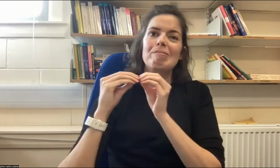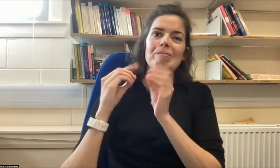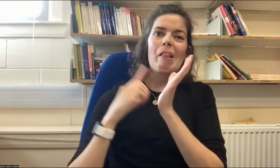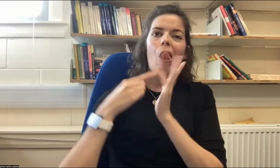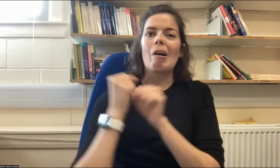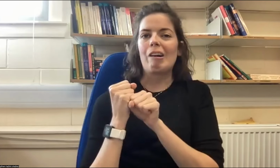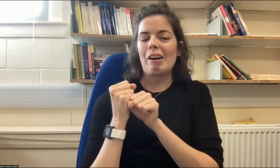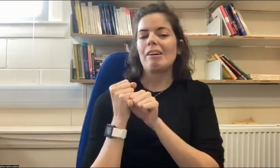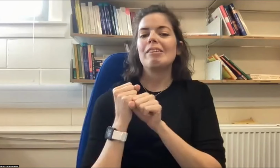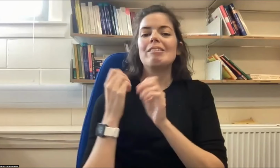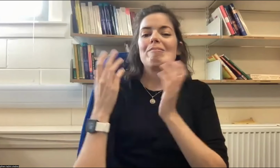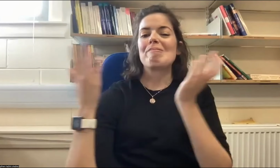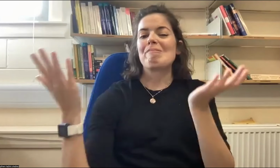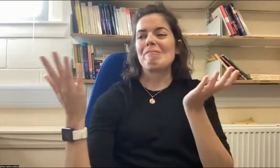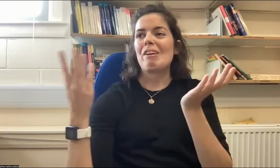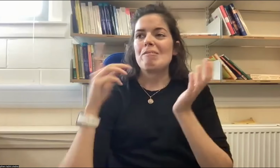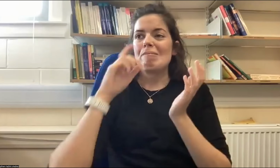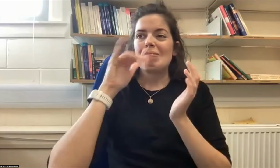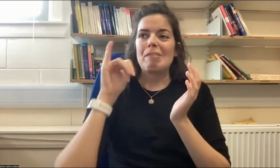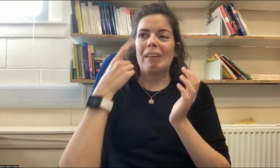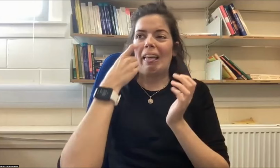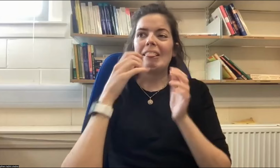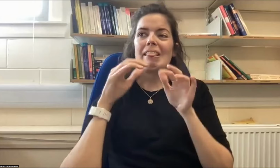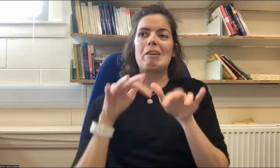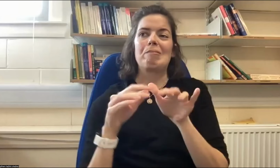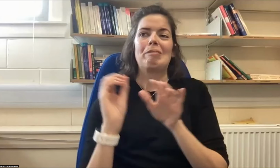I'm going to start to write a blog.